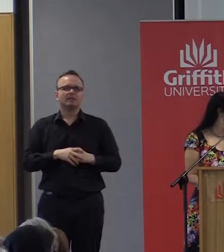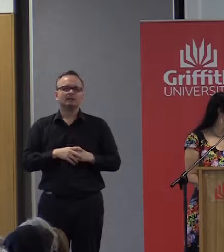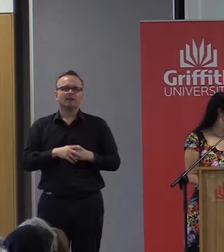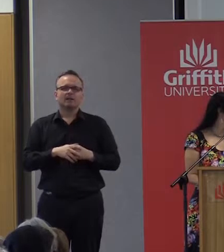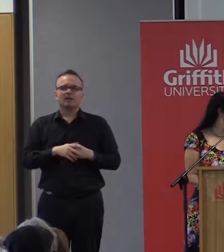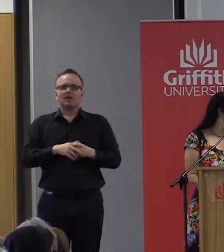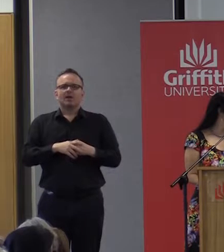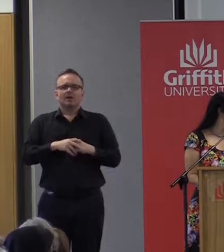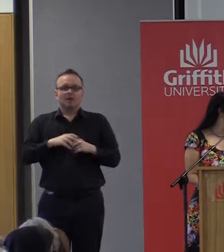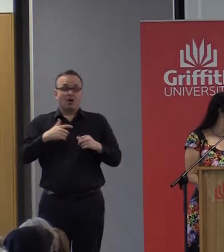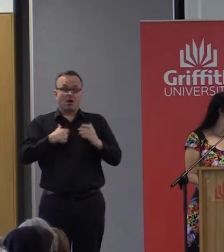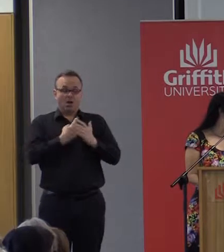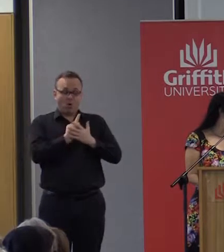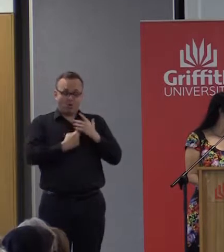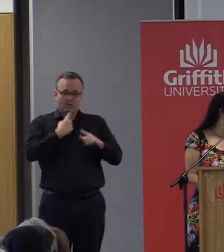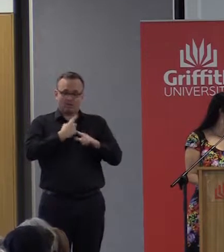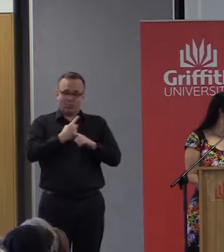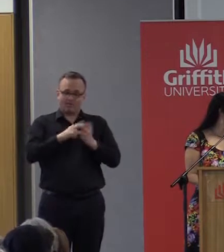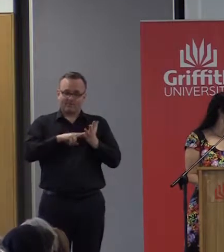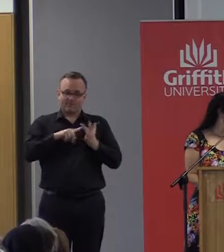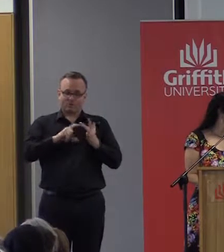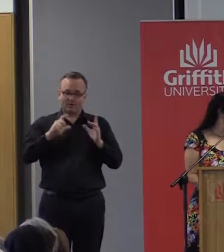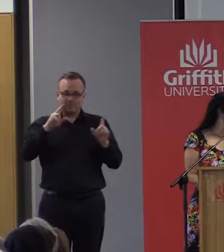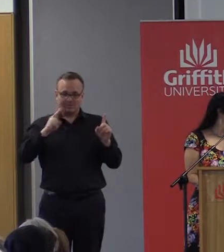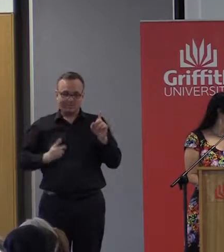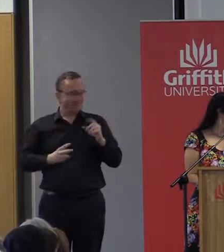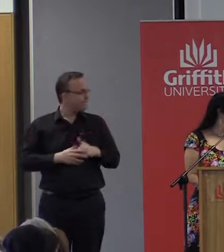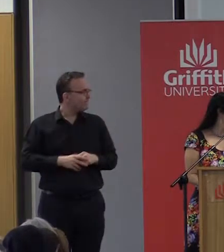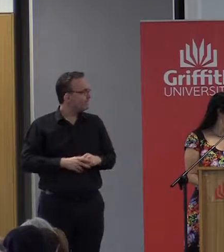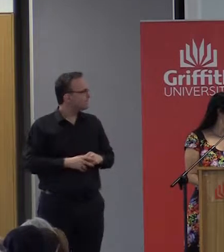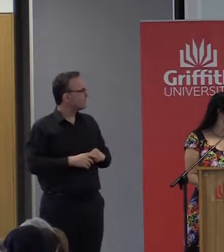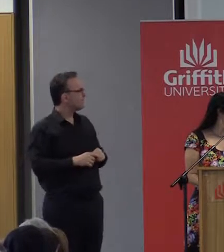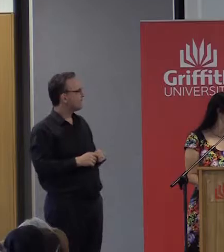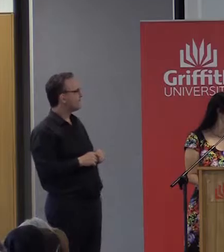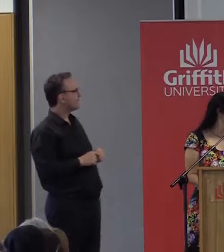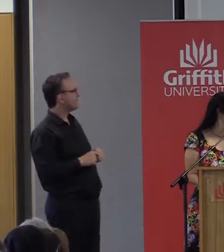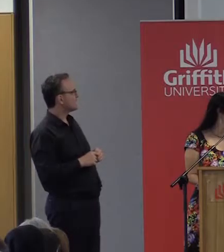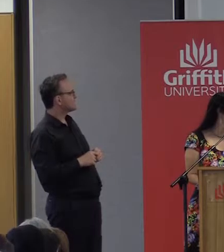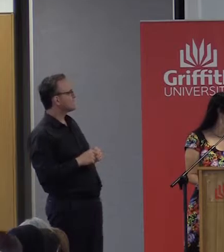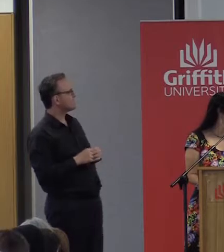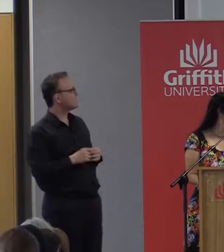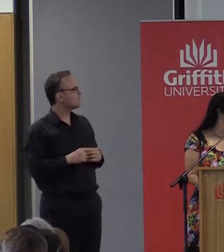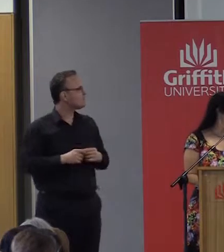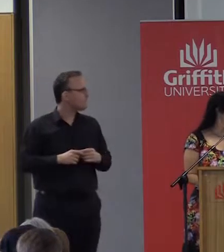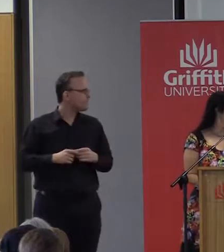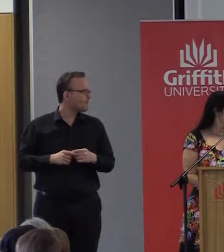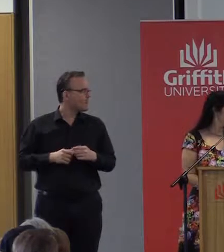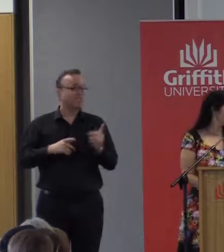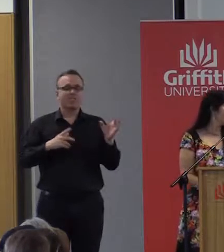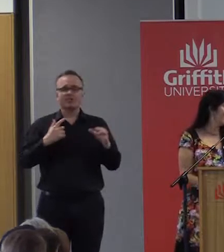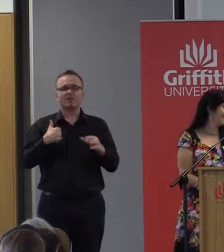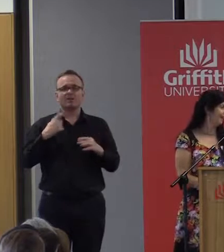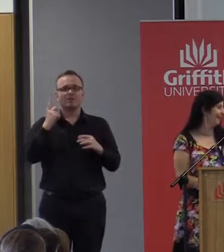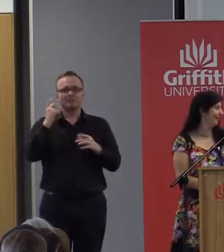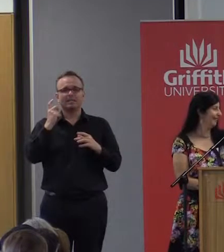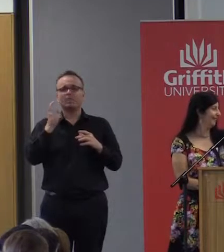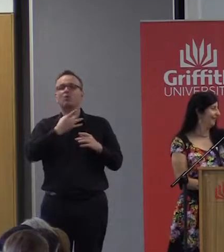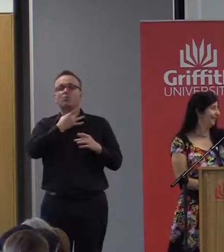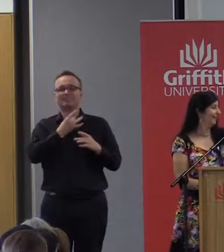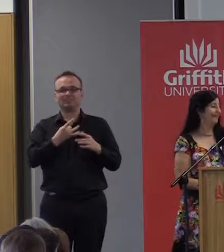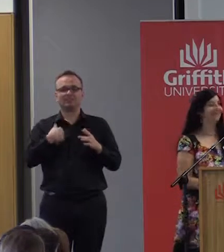Sorry, I can only speak from the Victorian perspective. Do you want to answer that one? Actually, I was thinking I wish we were in Victoria and New South